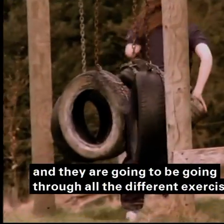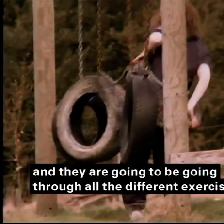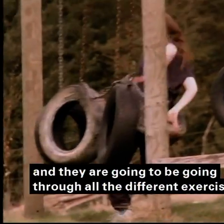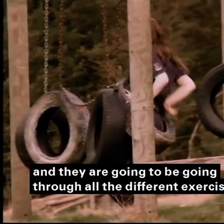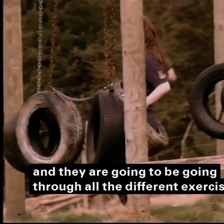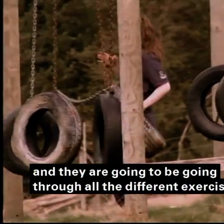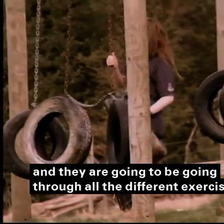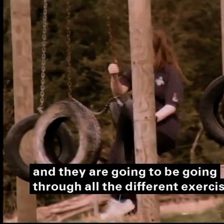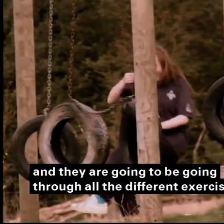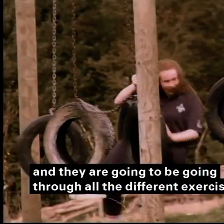should be interesting.